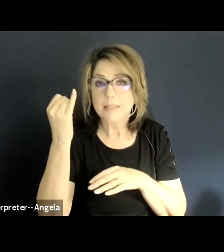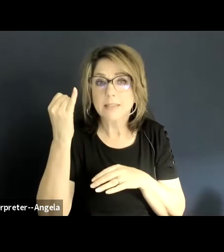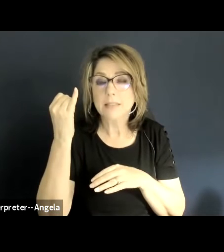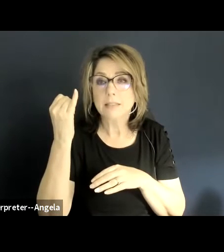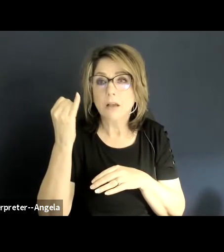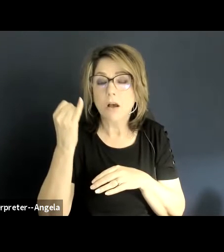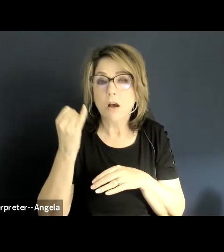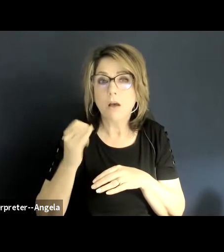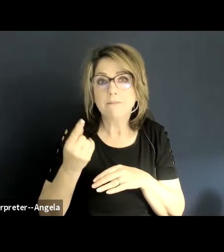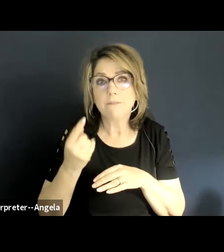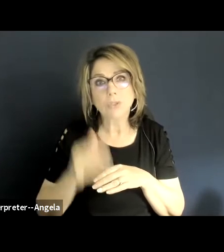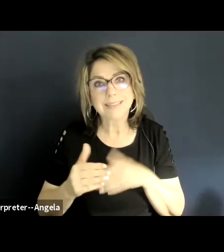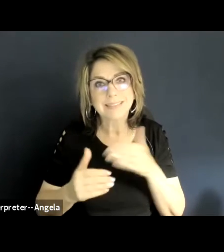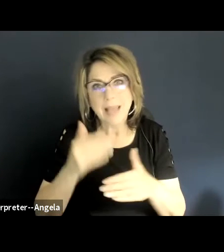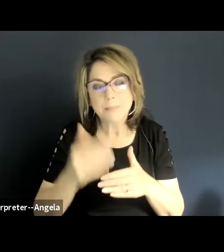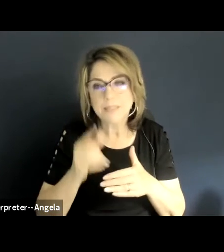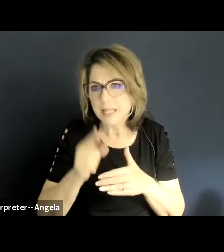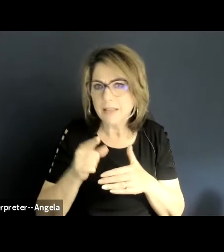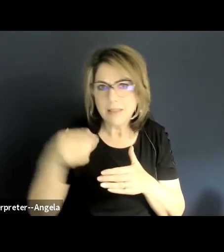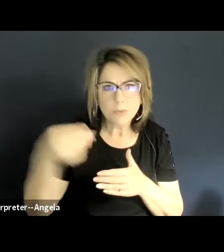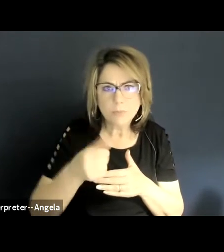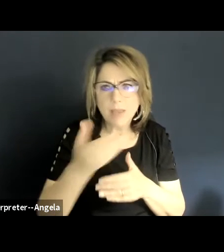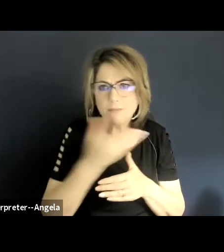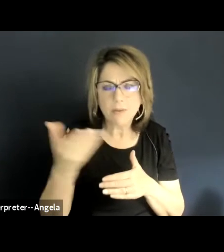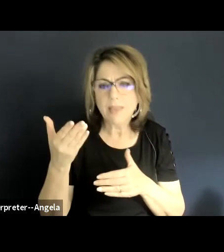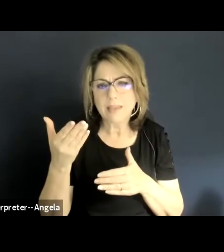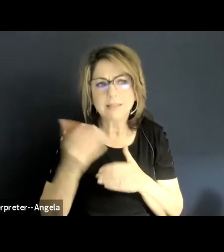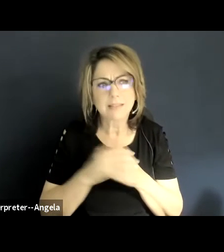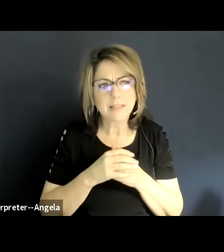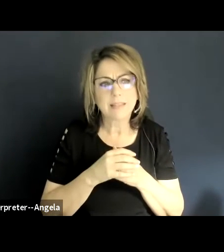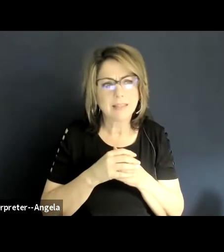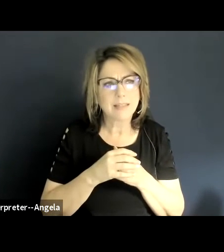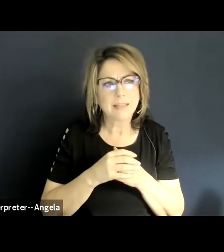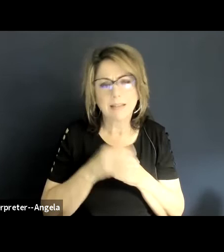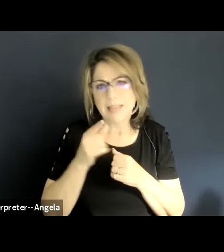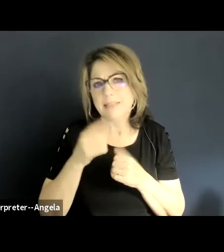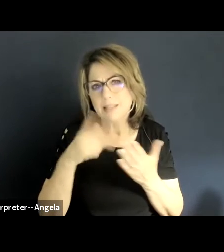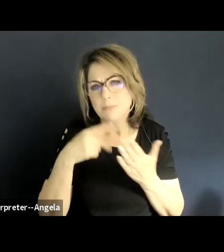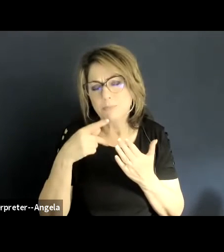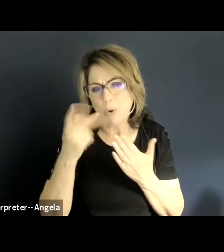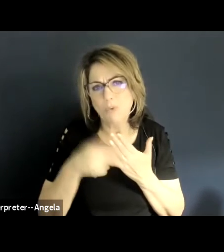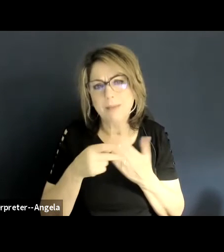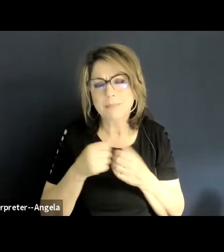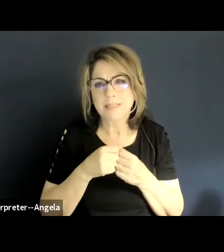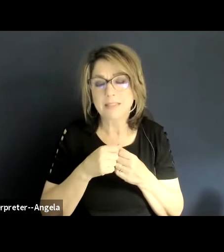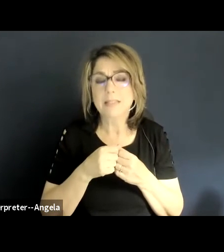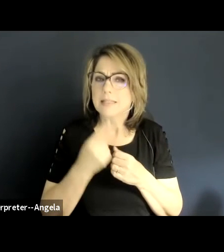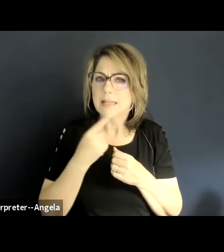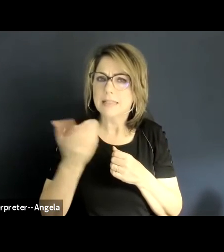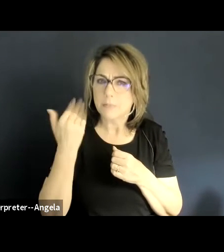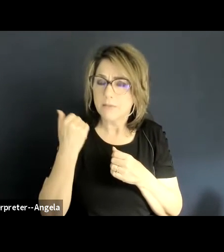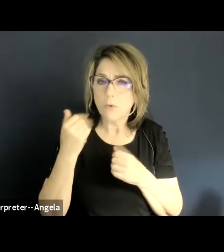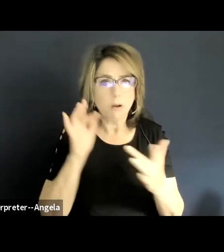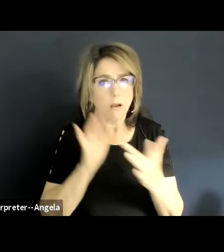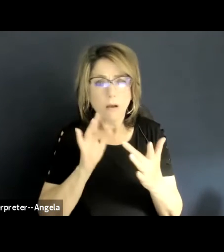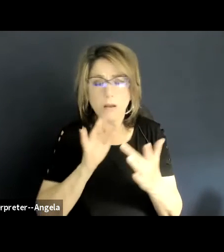first steps, getting to pay for things like HelloFresh program? So as I mentioned earlier, reach out to your